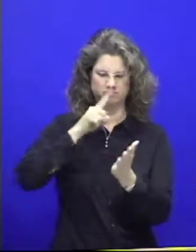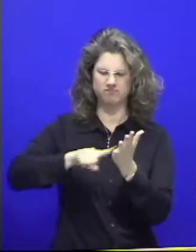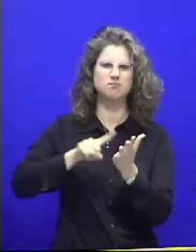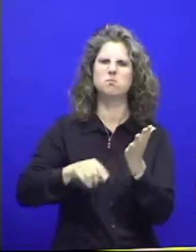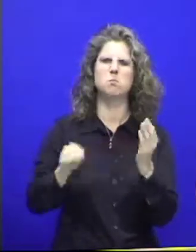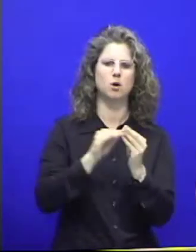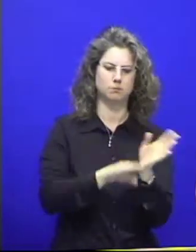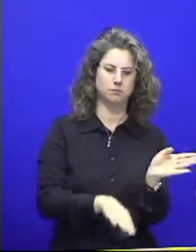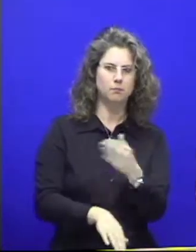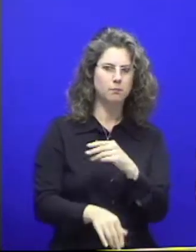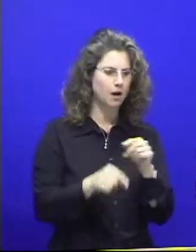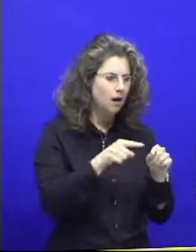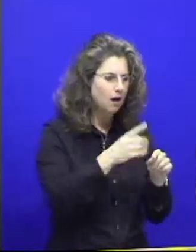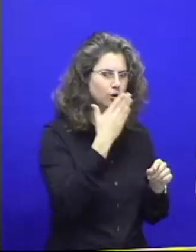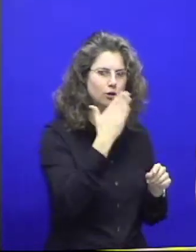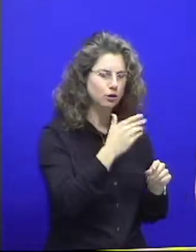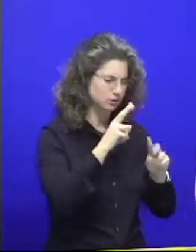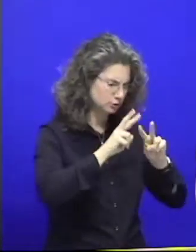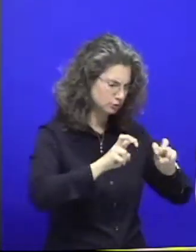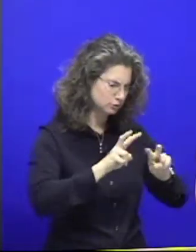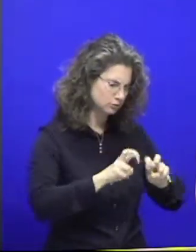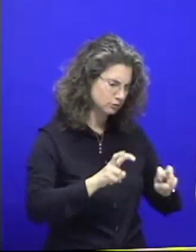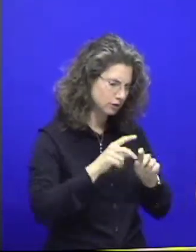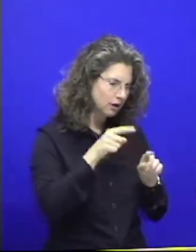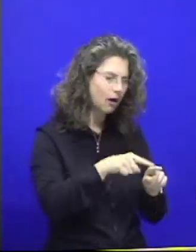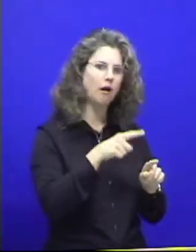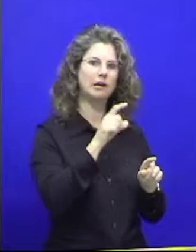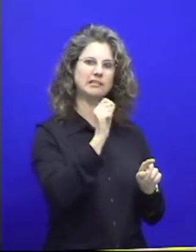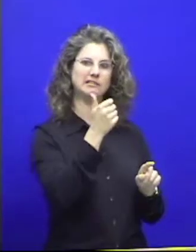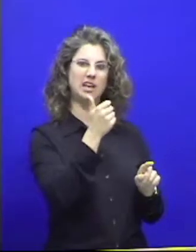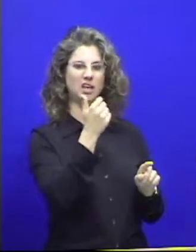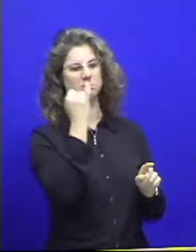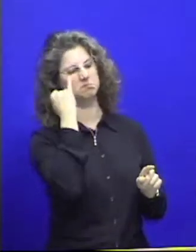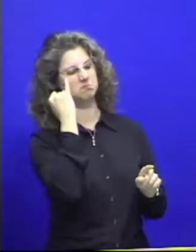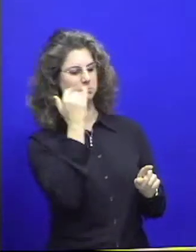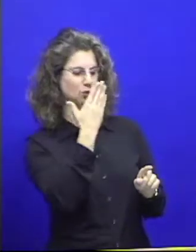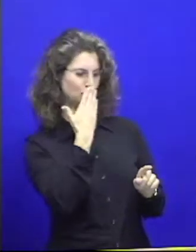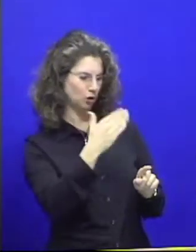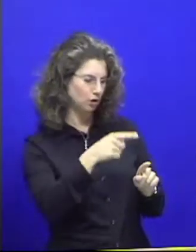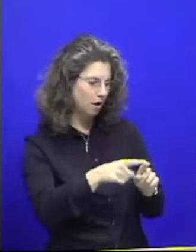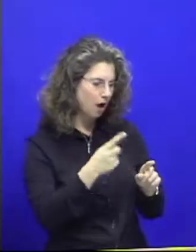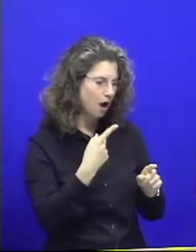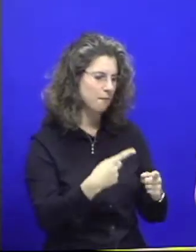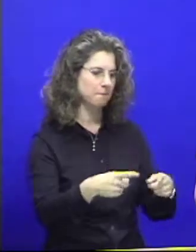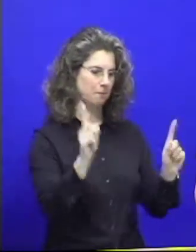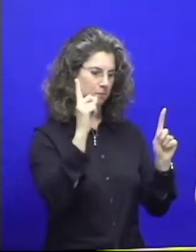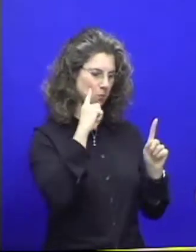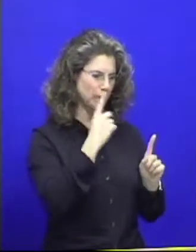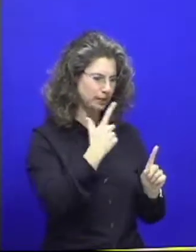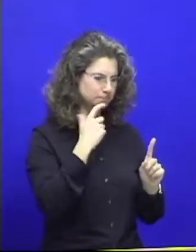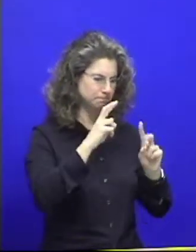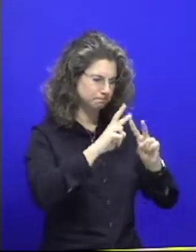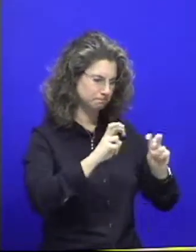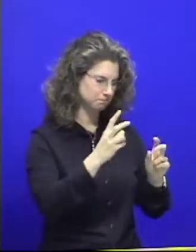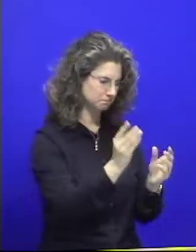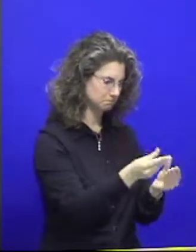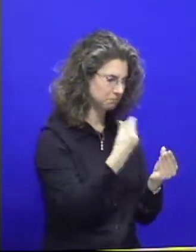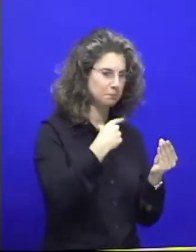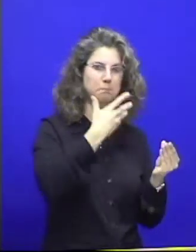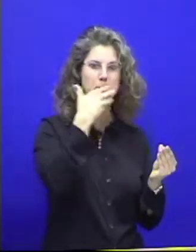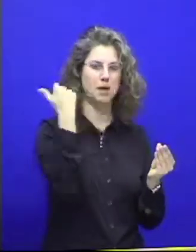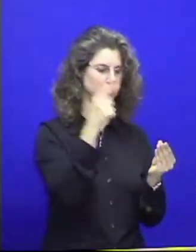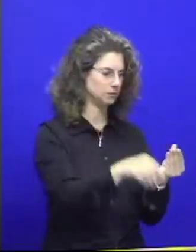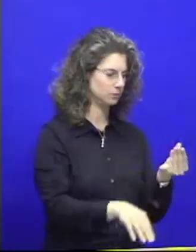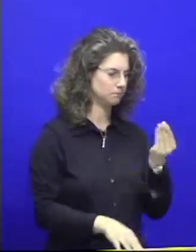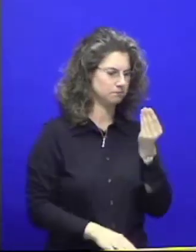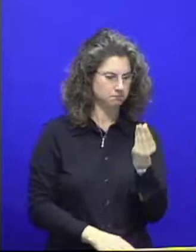But we look at the good ones, and we say, of these 10 good ones, this one is the most promising. And so we take that good